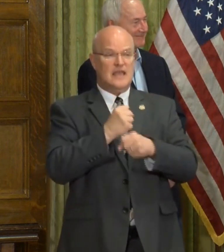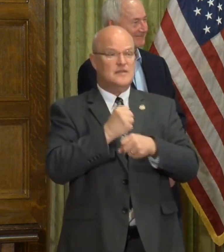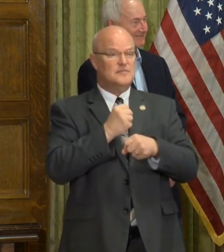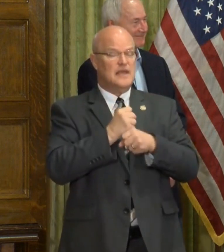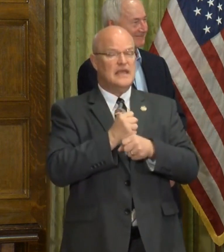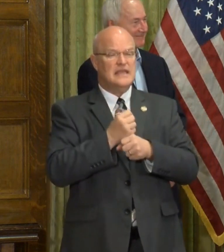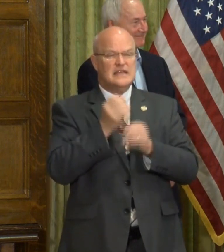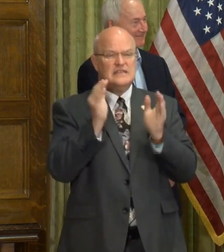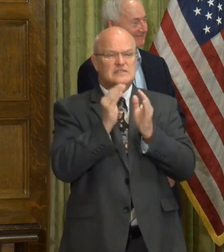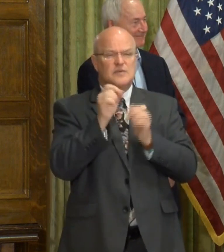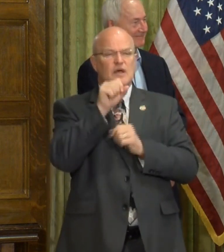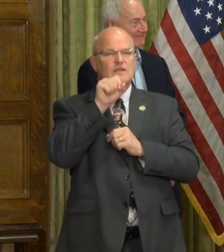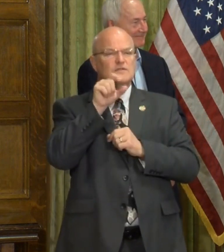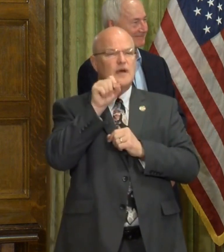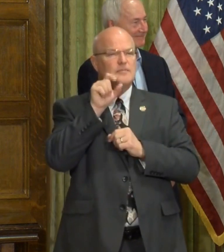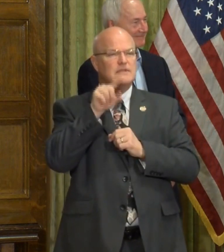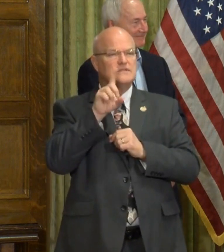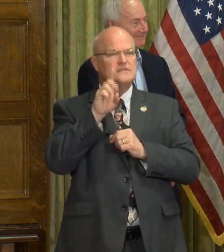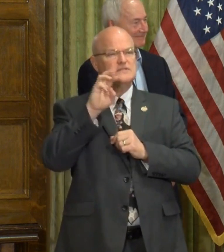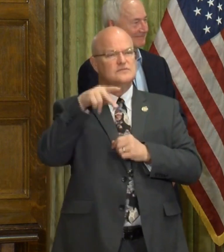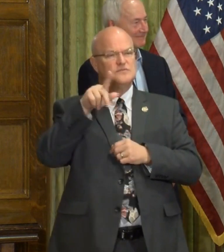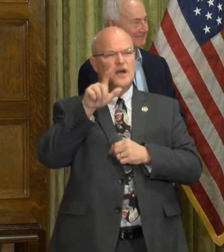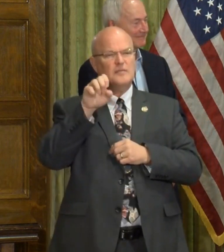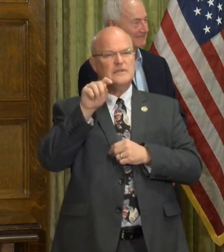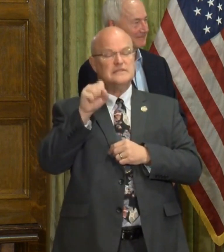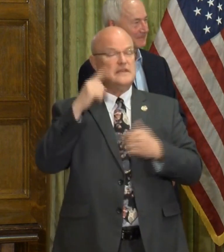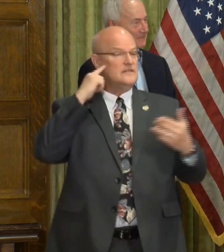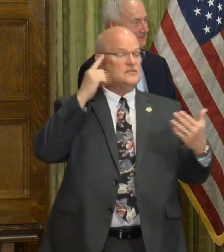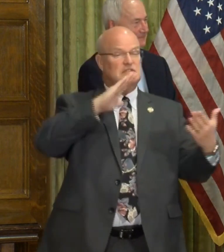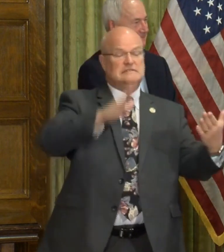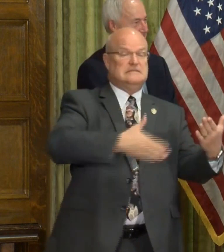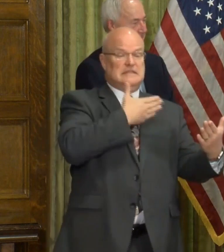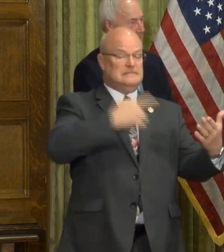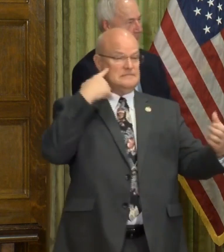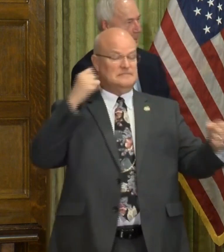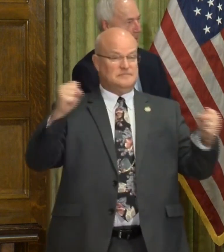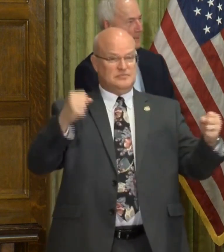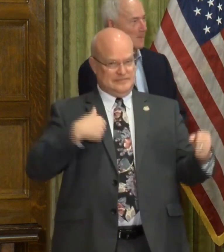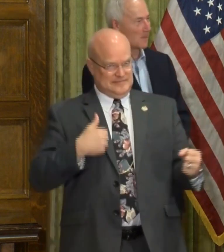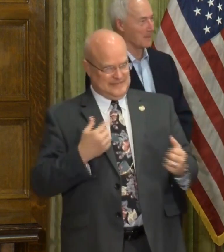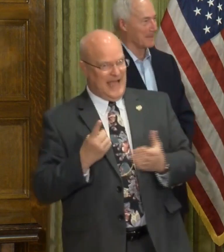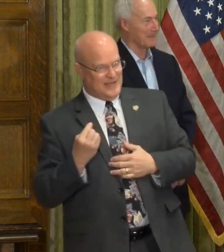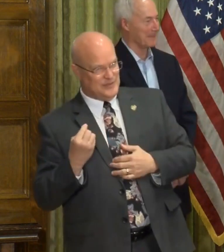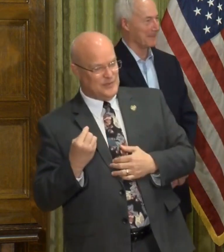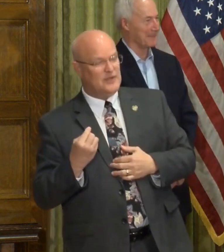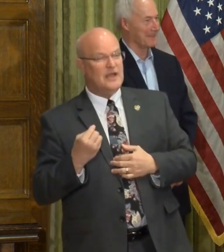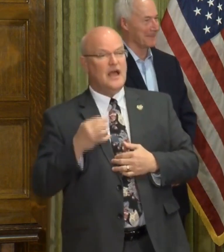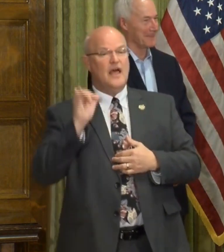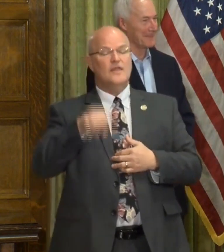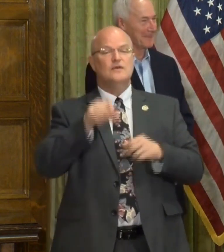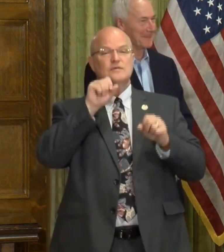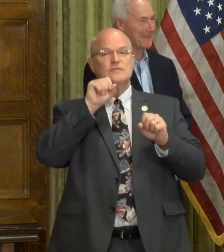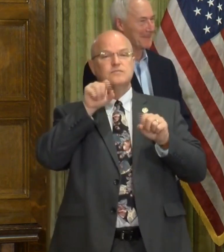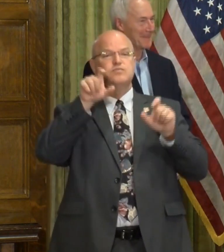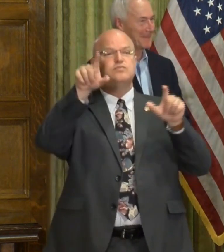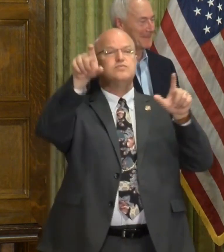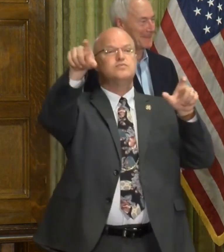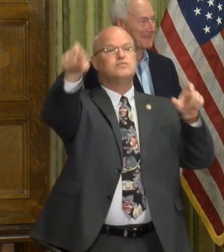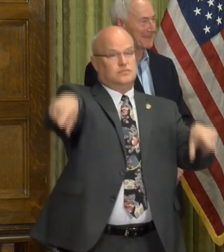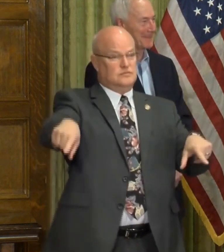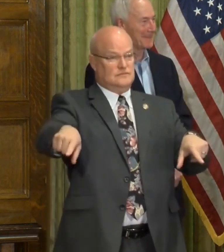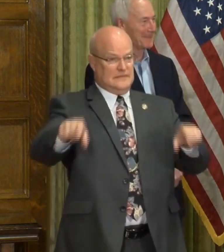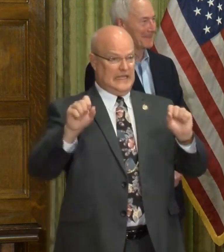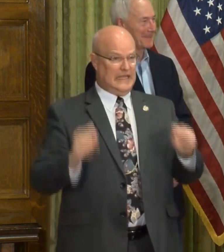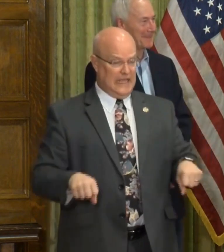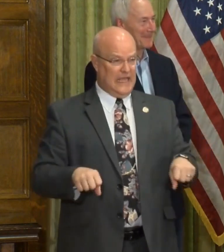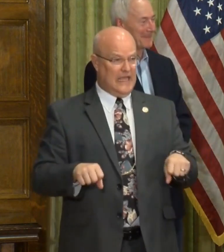can produce small droplets, and if you sing loudly, like I sometimes do, those droplets can